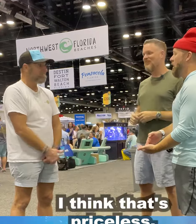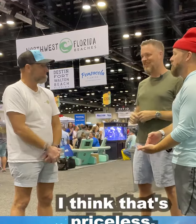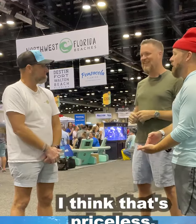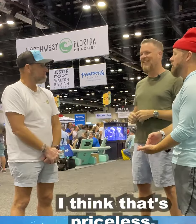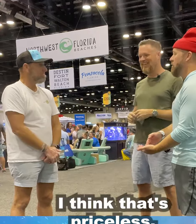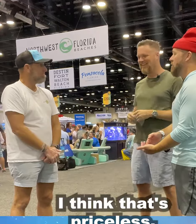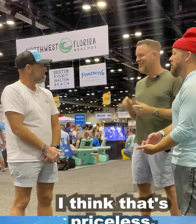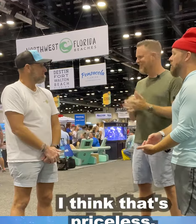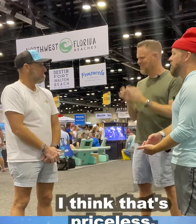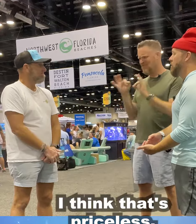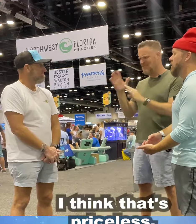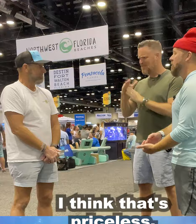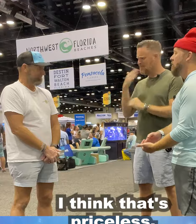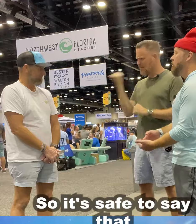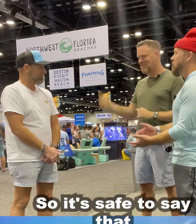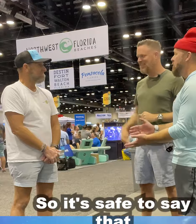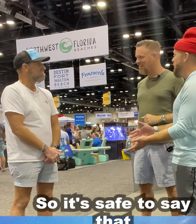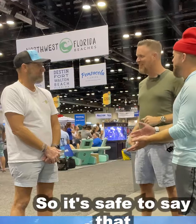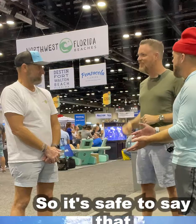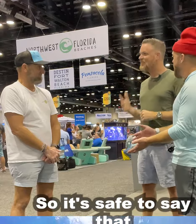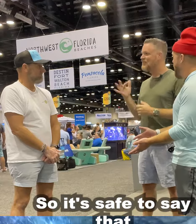That's priceless. So it's safe to say